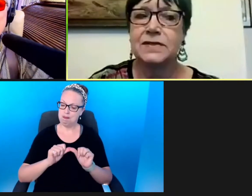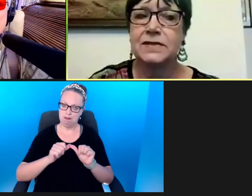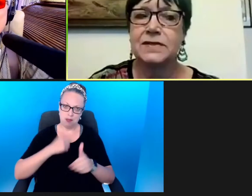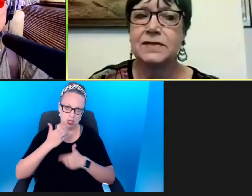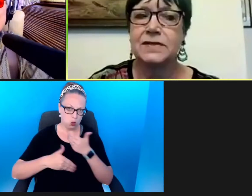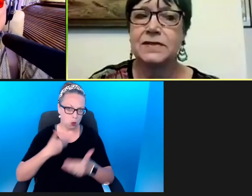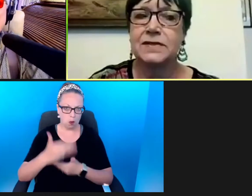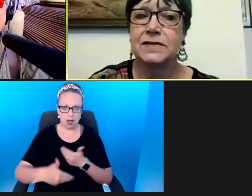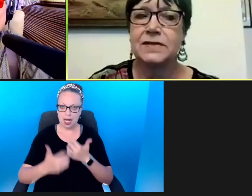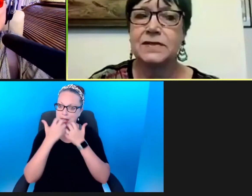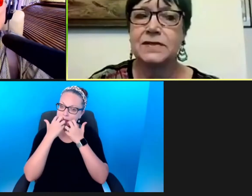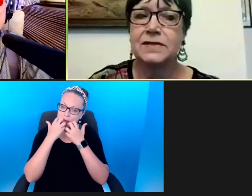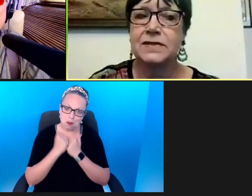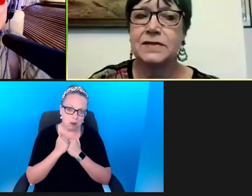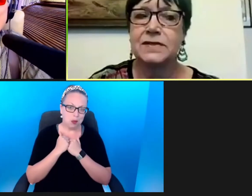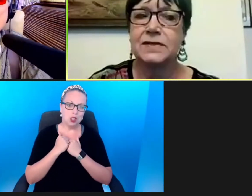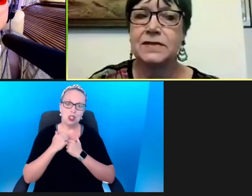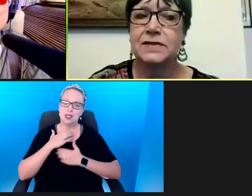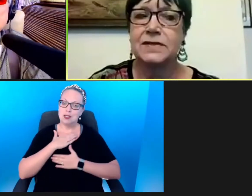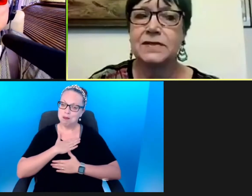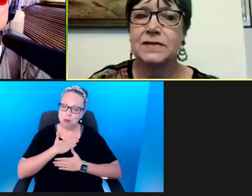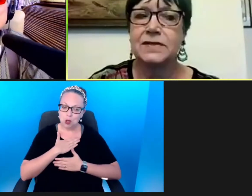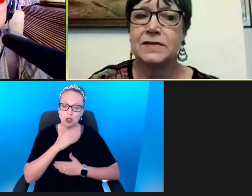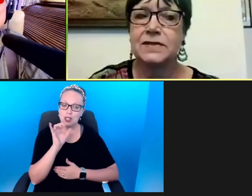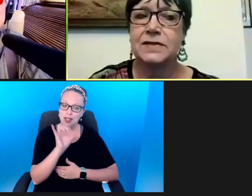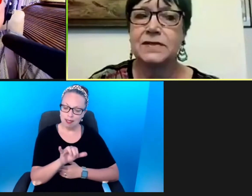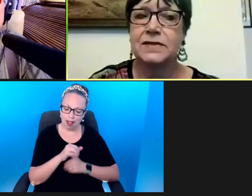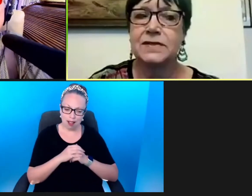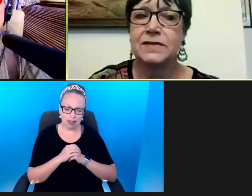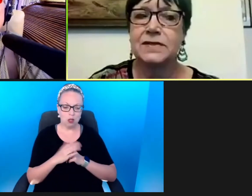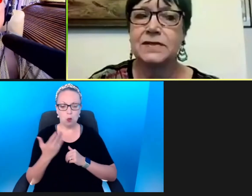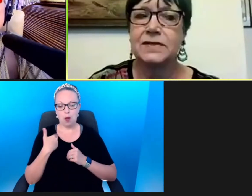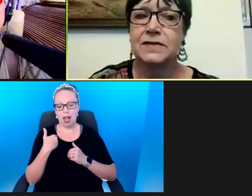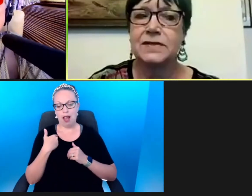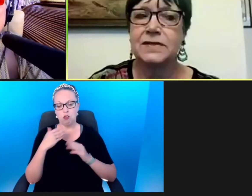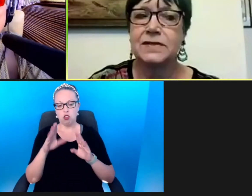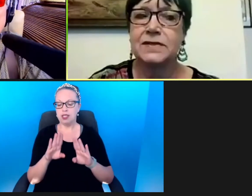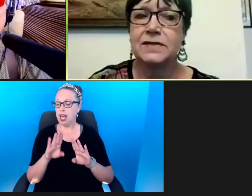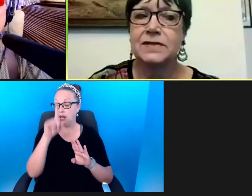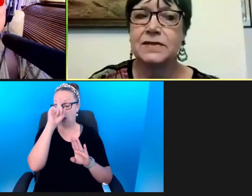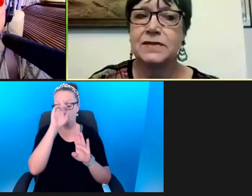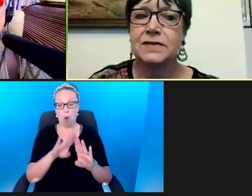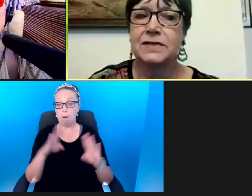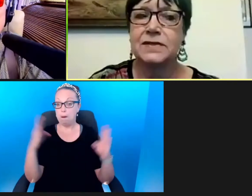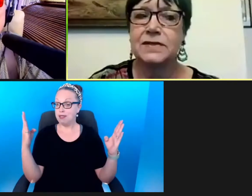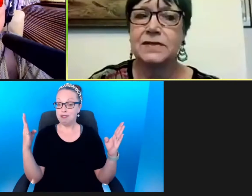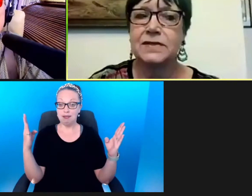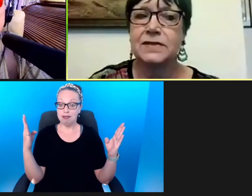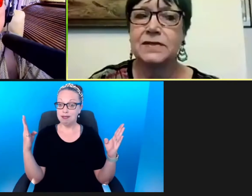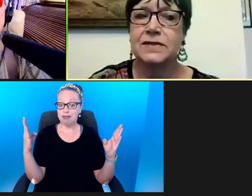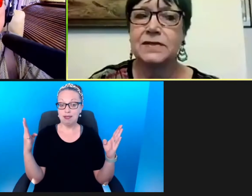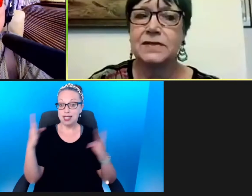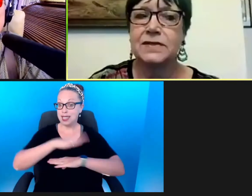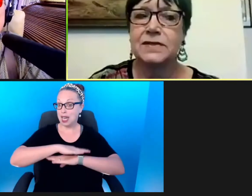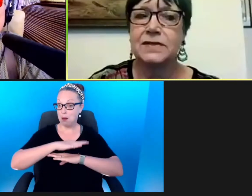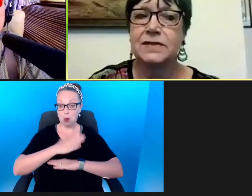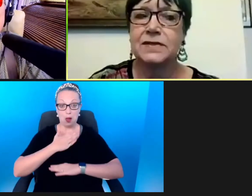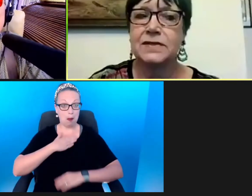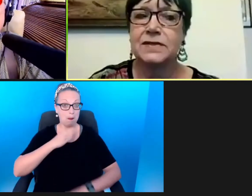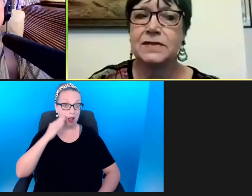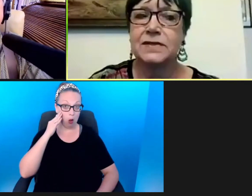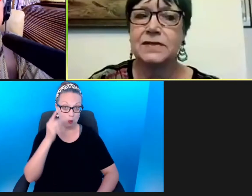appreciate them, and we have sort of an open table at our house. You know my friend